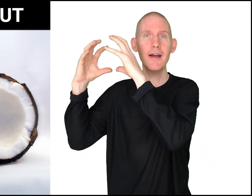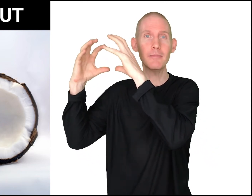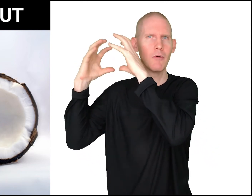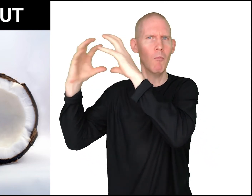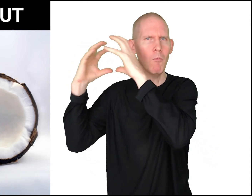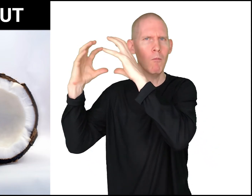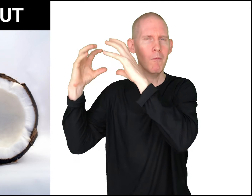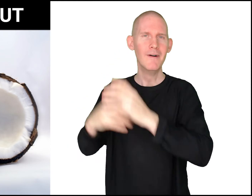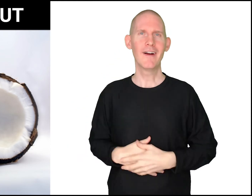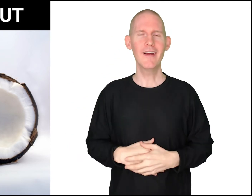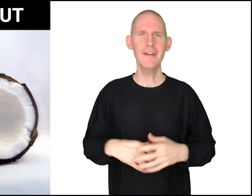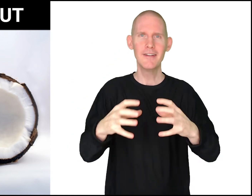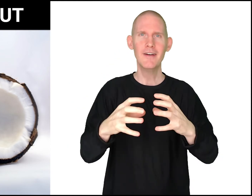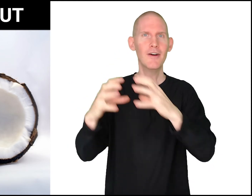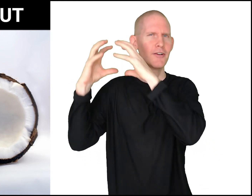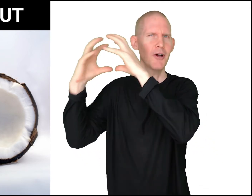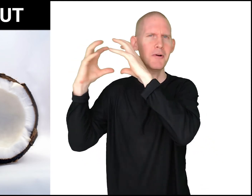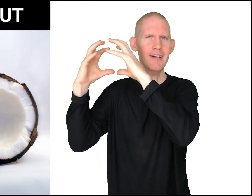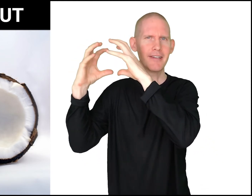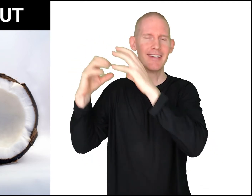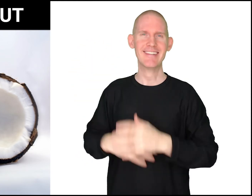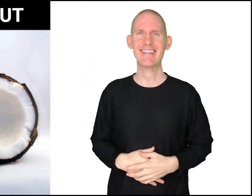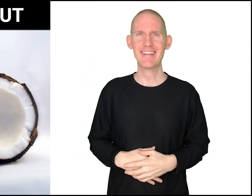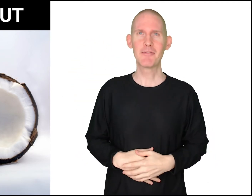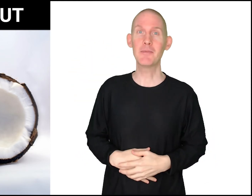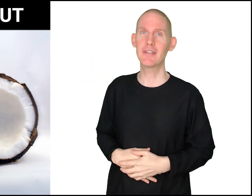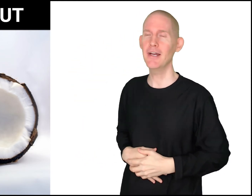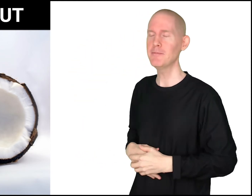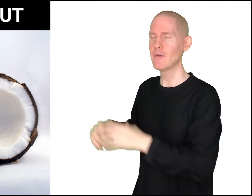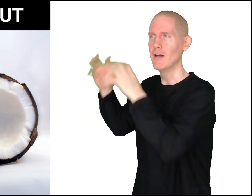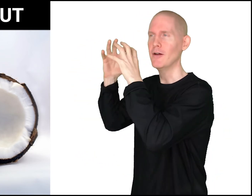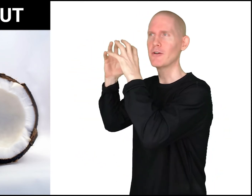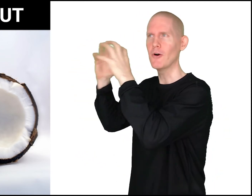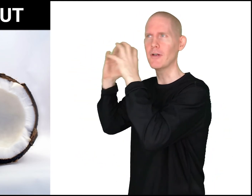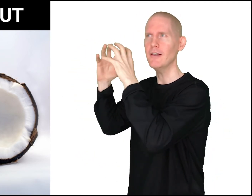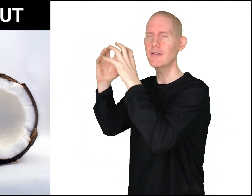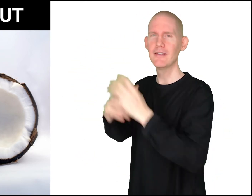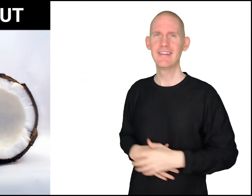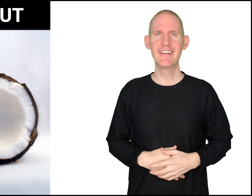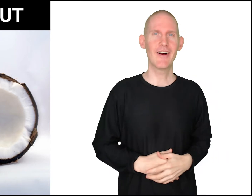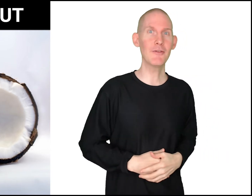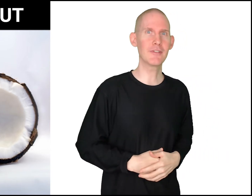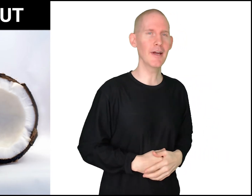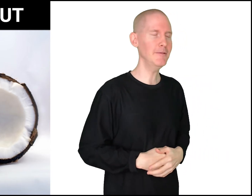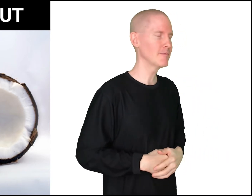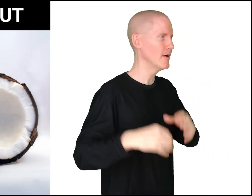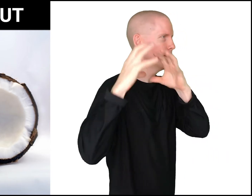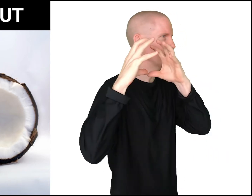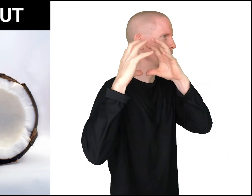times. All right? Coconut. From the side, coconut. Other side,